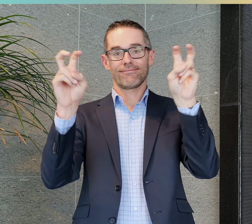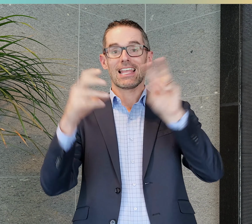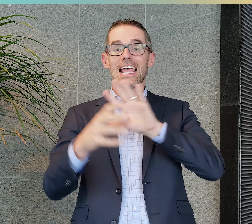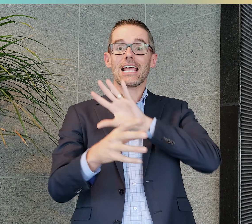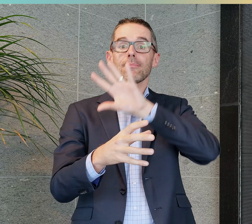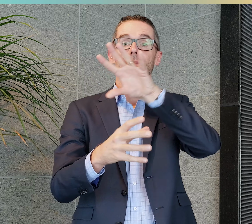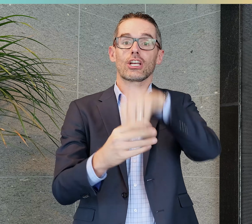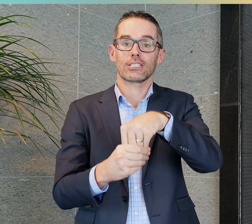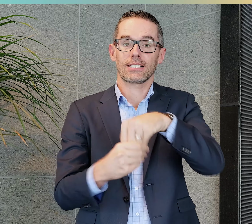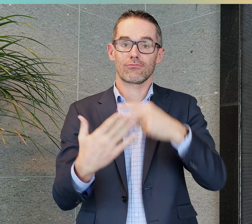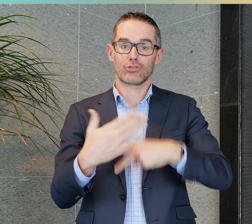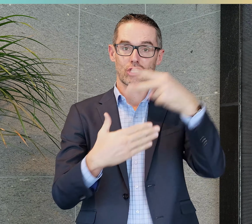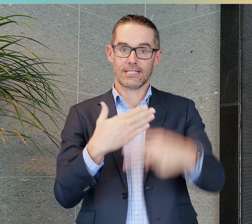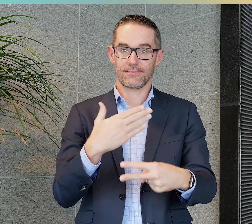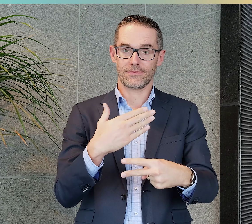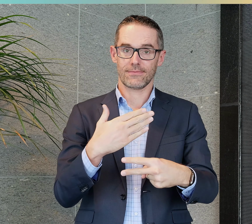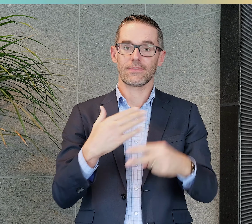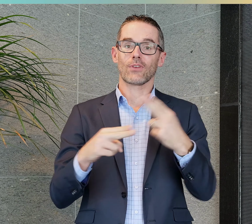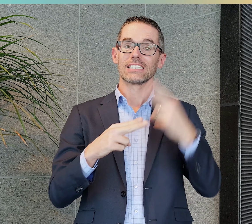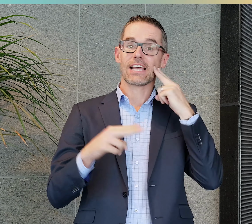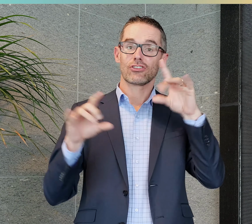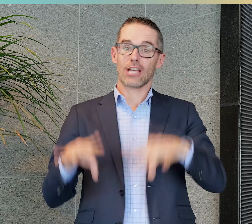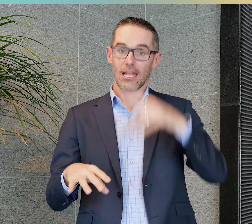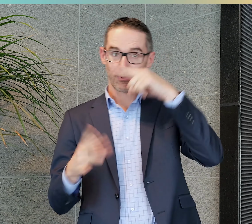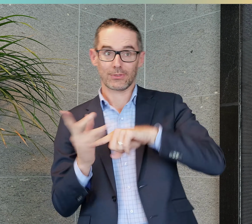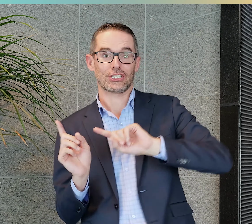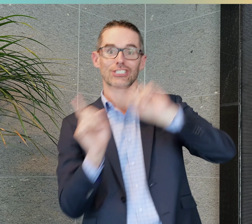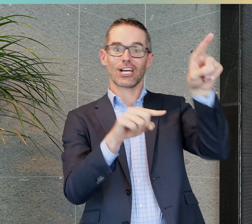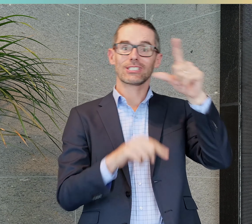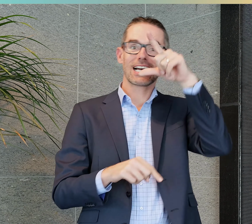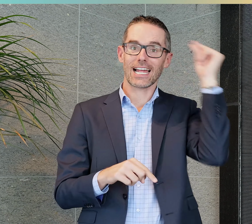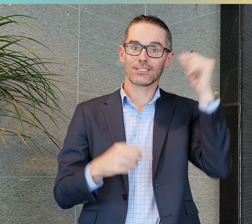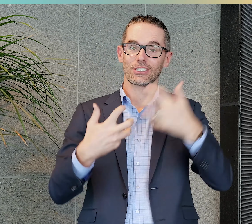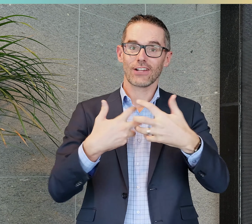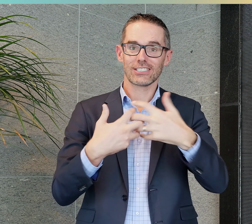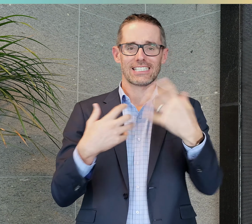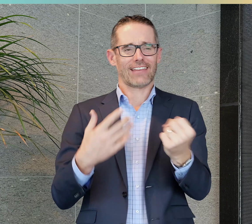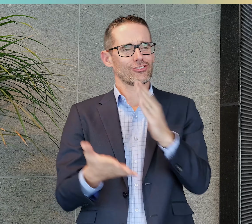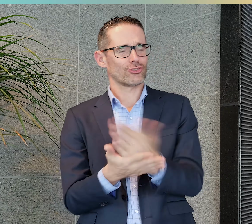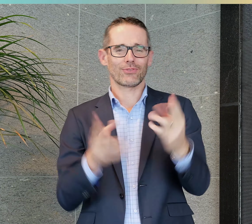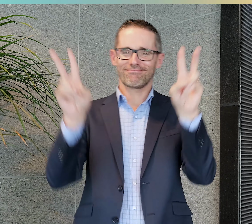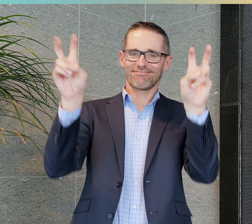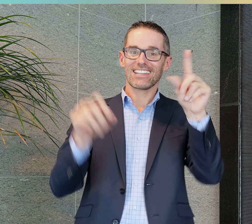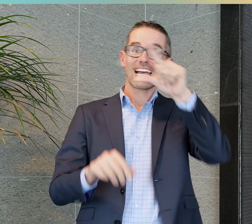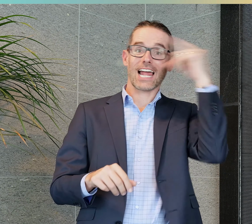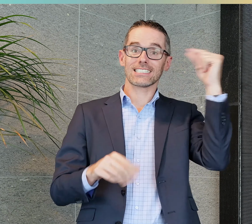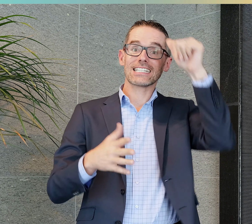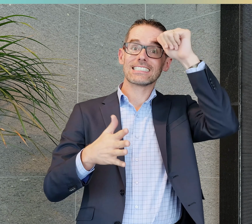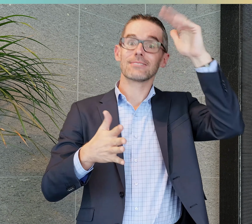There will be an immersion program that will be available for deaf Australians to attend Gallaudet University and have the genuine